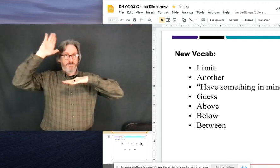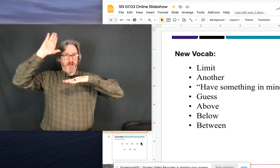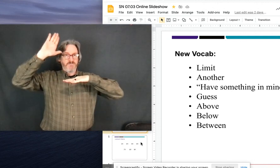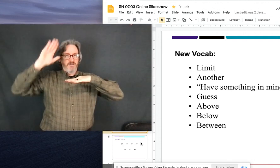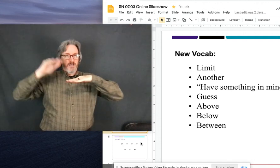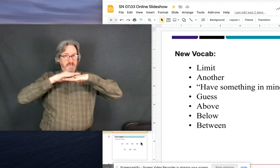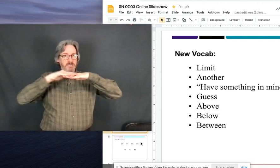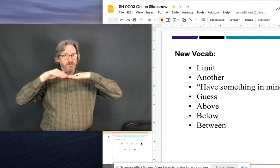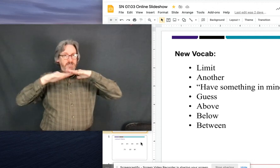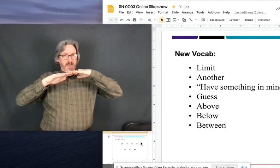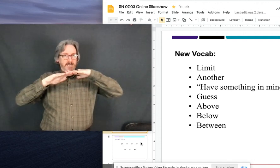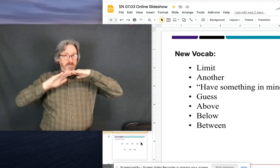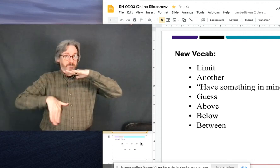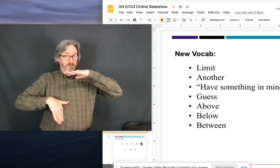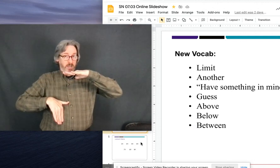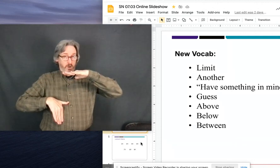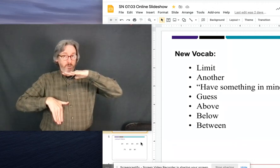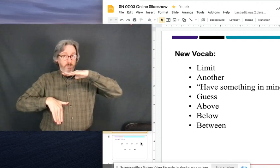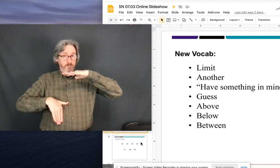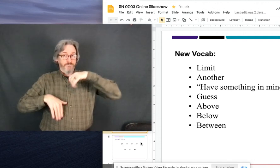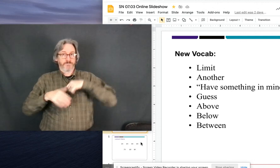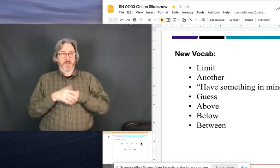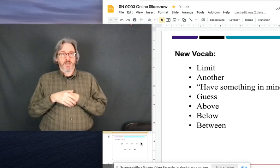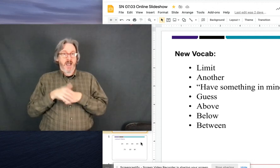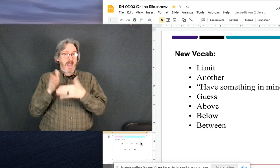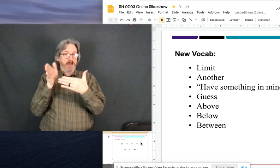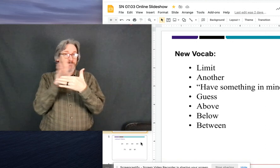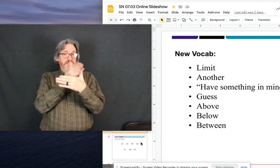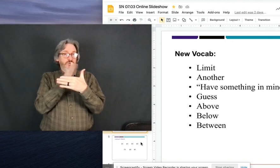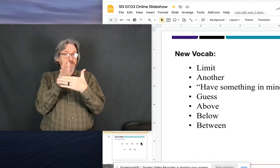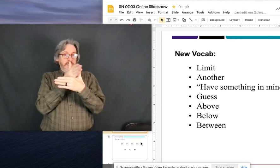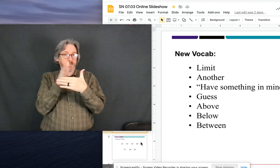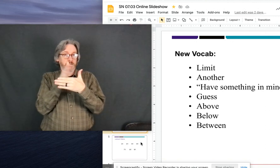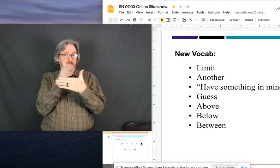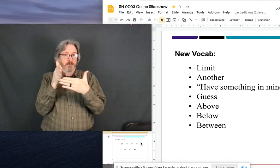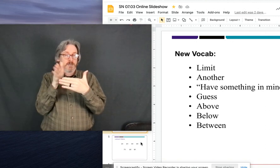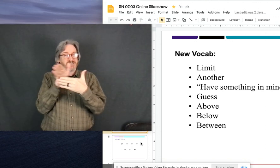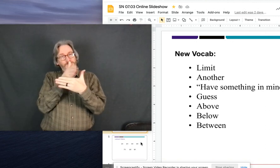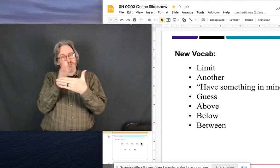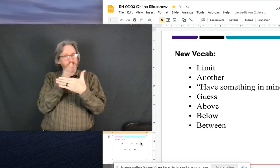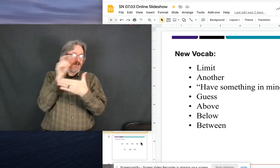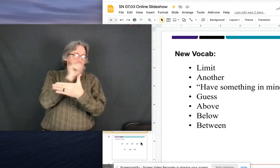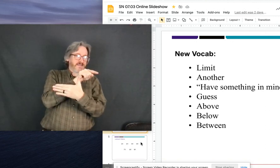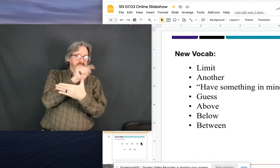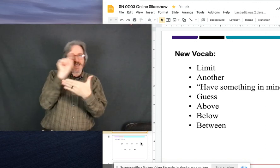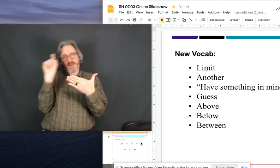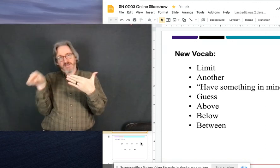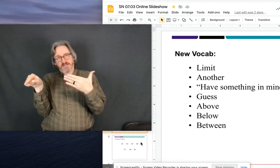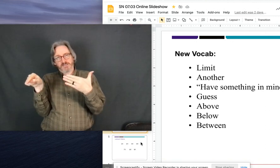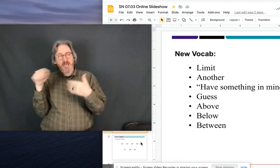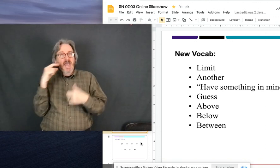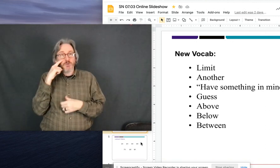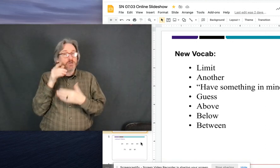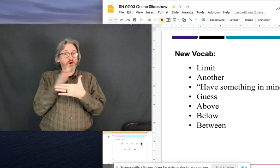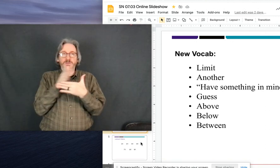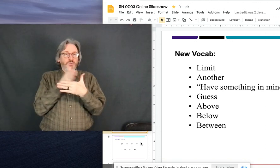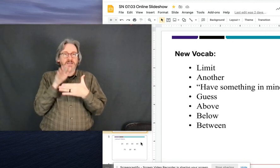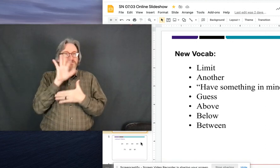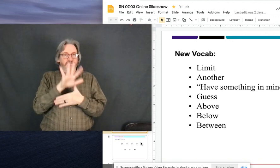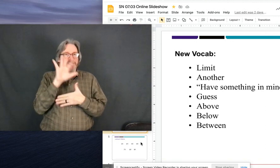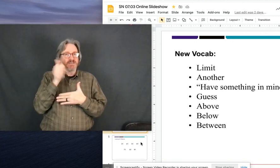it's above, here's the line and it's below, and between. So between this and this. And you wouldn't